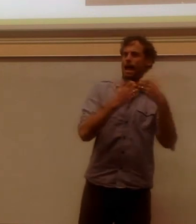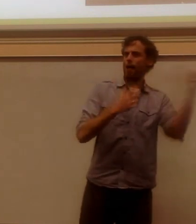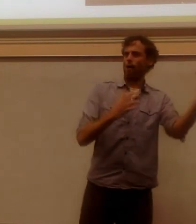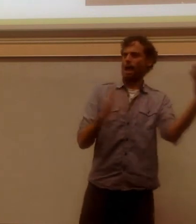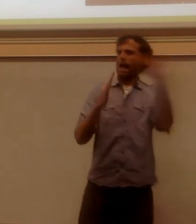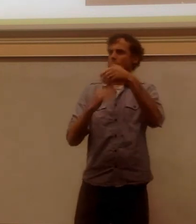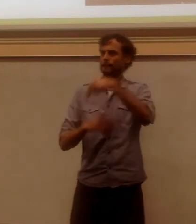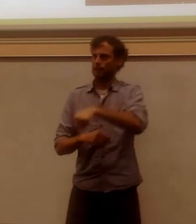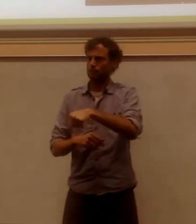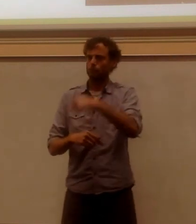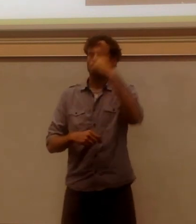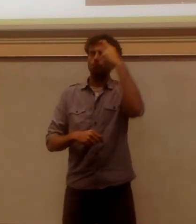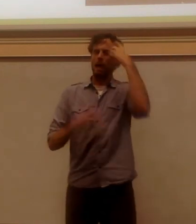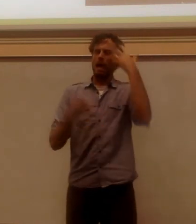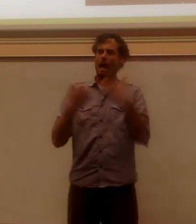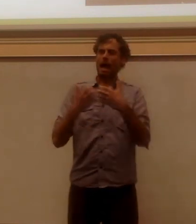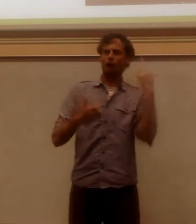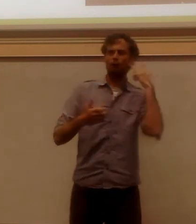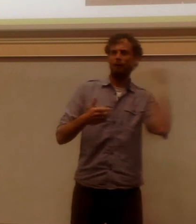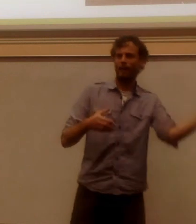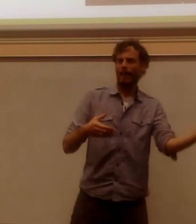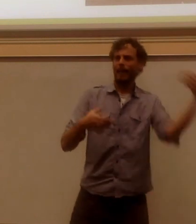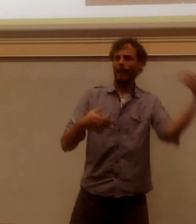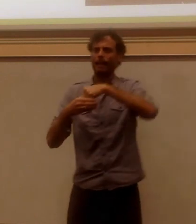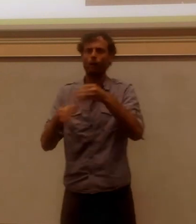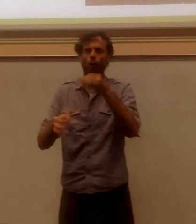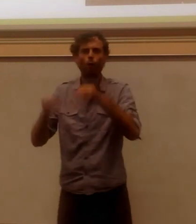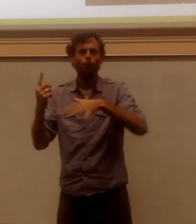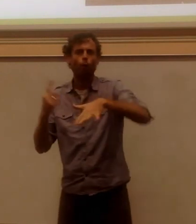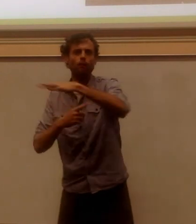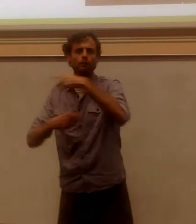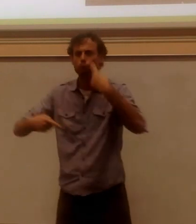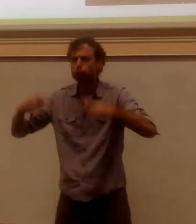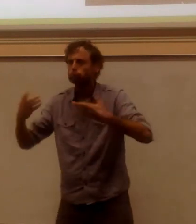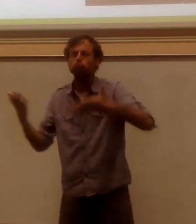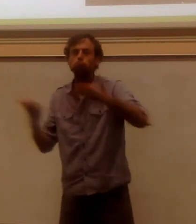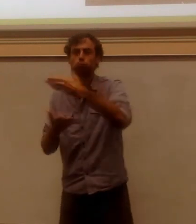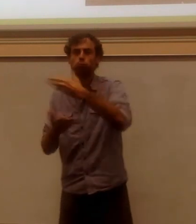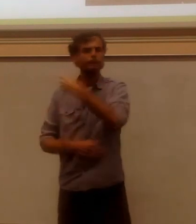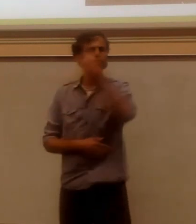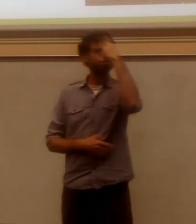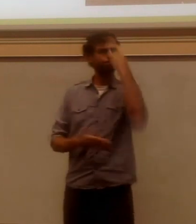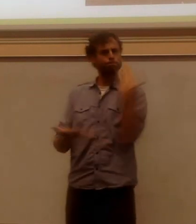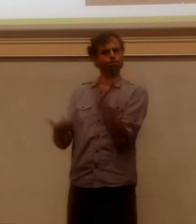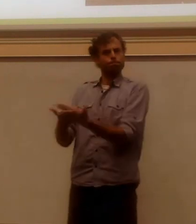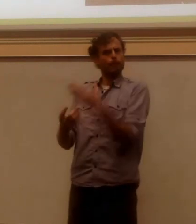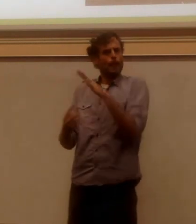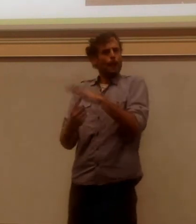people, to create equity for deaf European citizens and their political